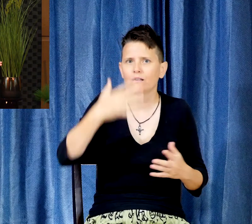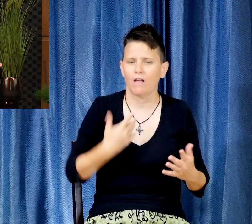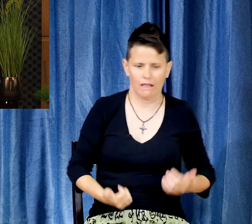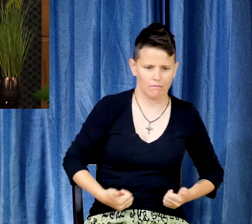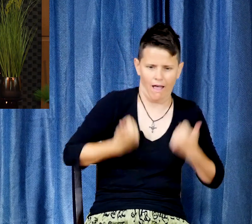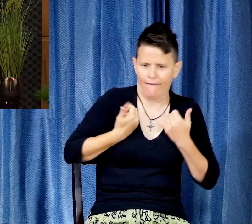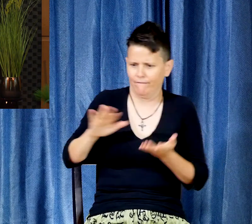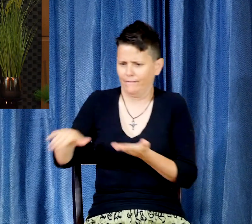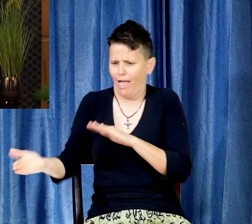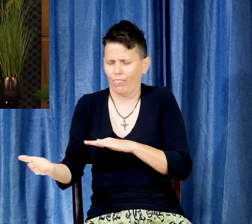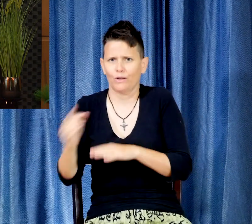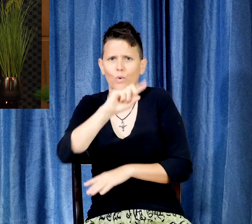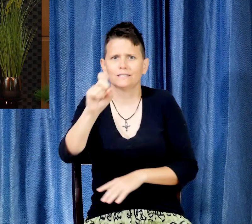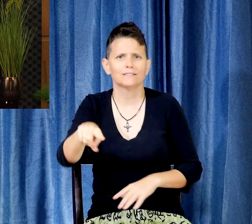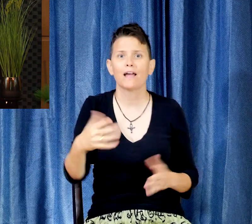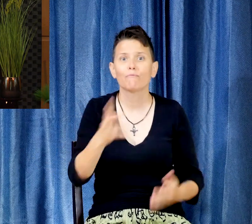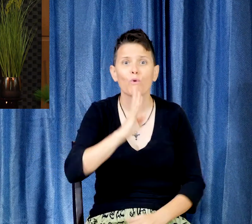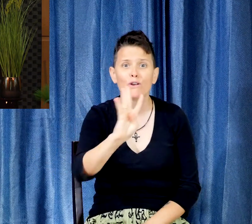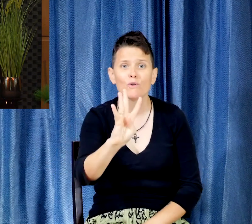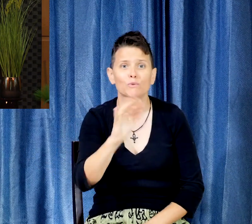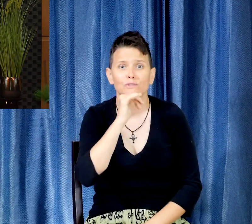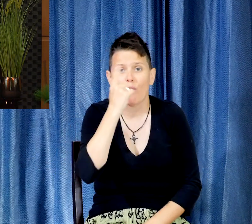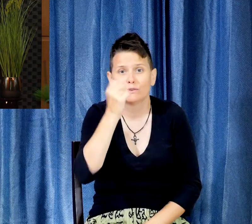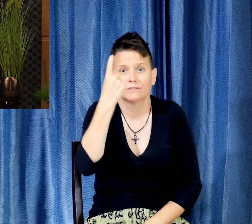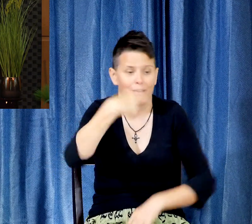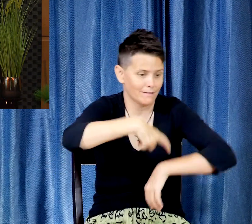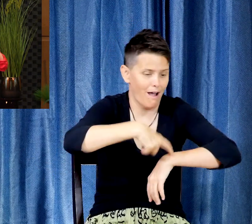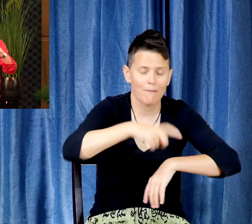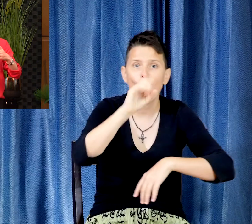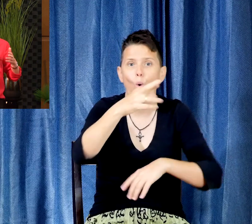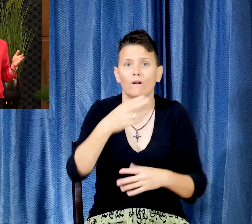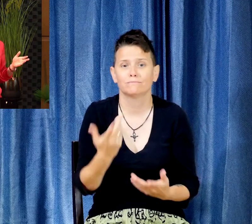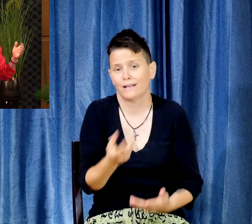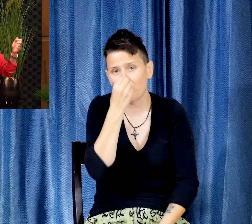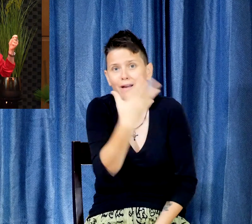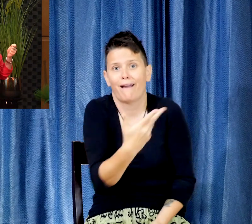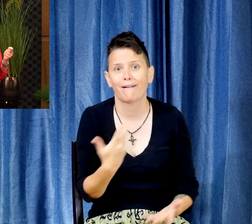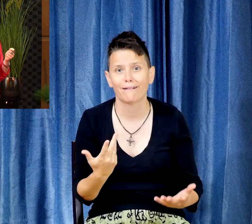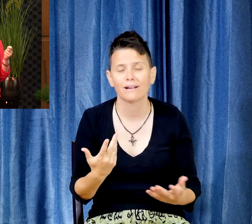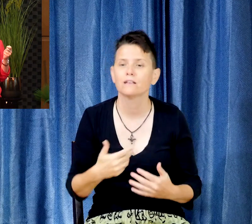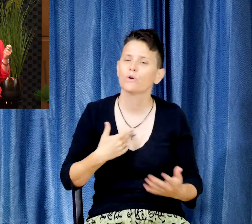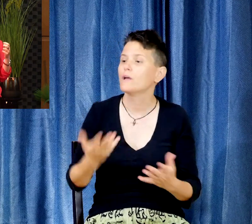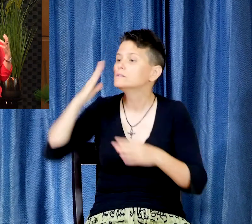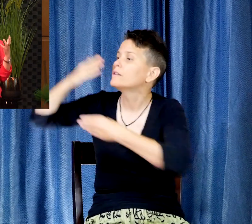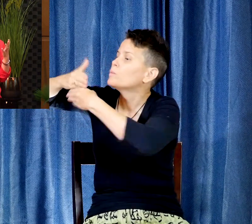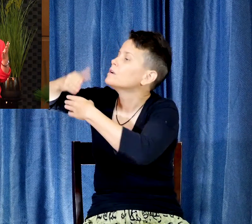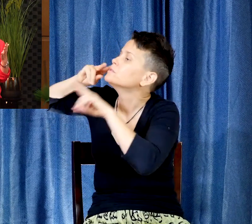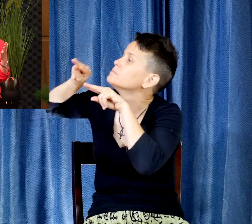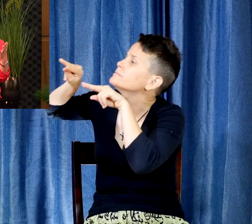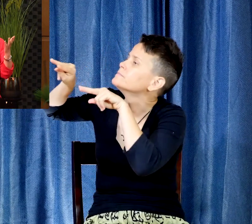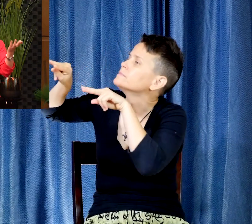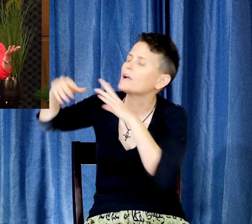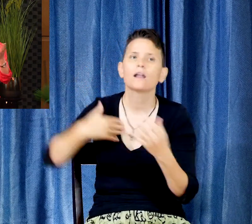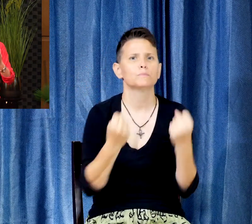don't really understand timing, nor do they really care. So he's looking out the window, and I'm driving along, and all of a sudden, it's just